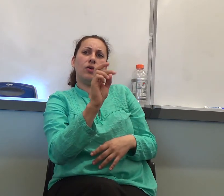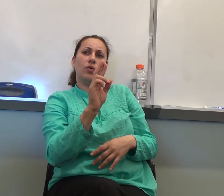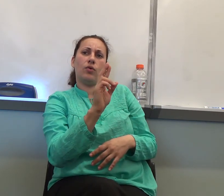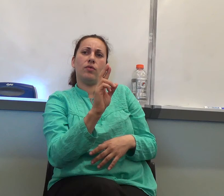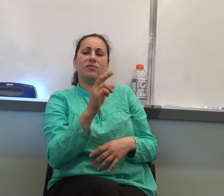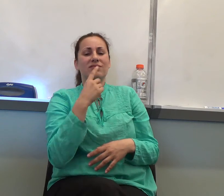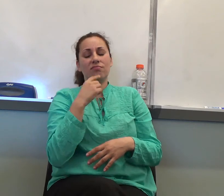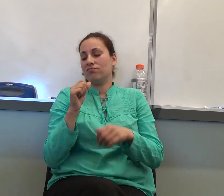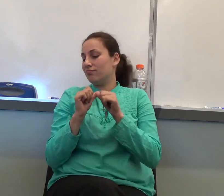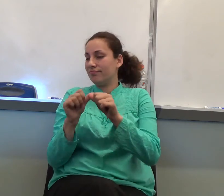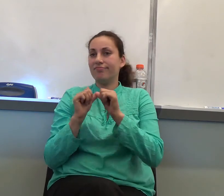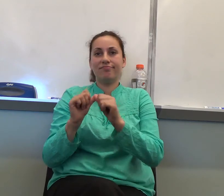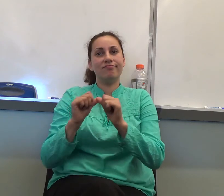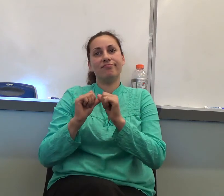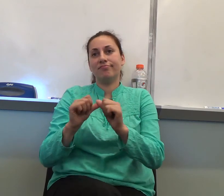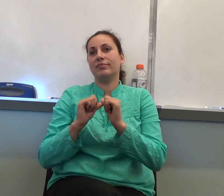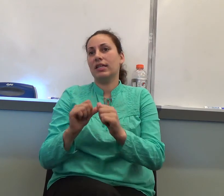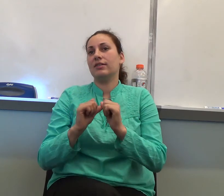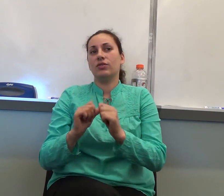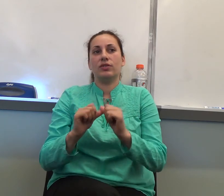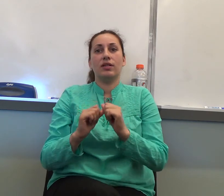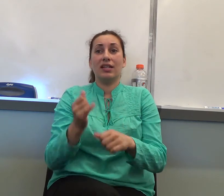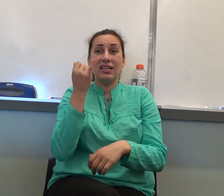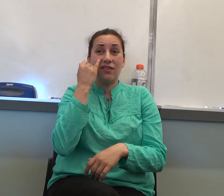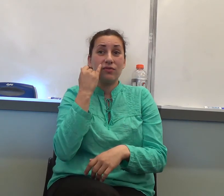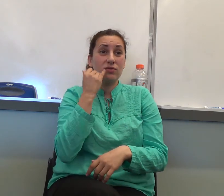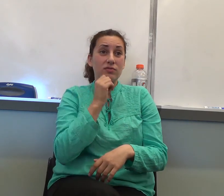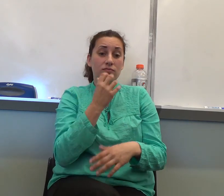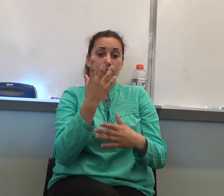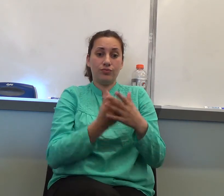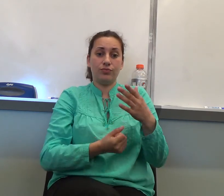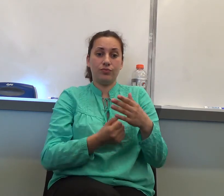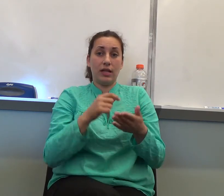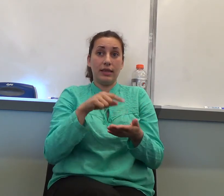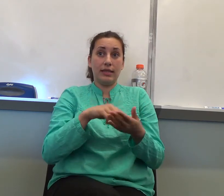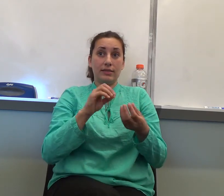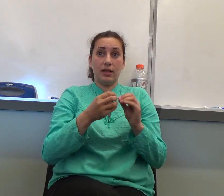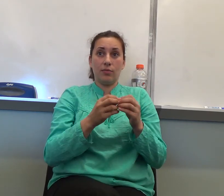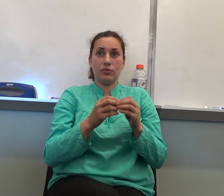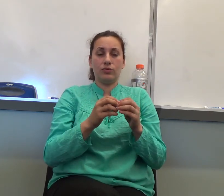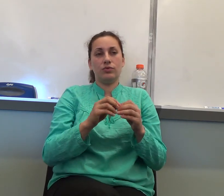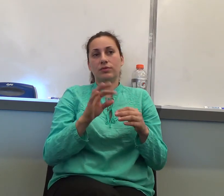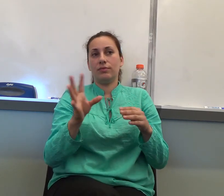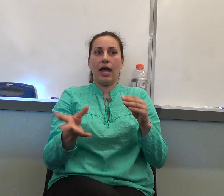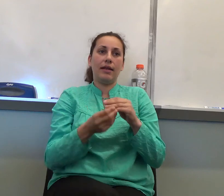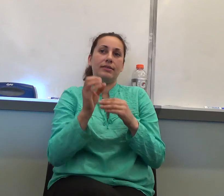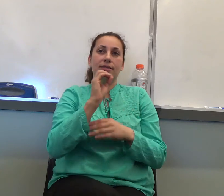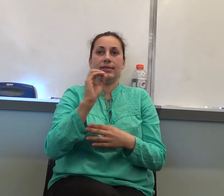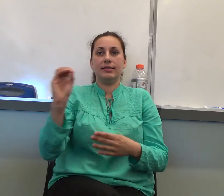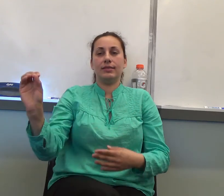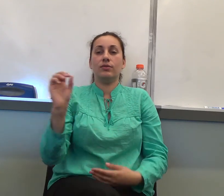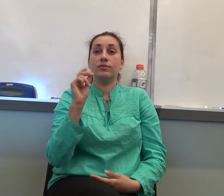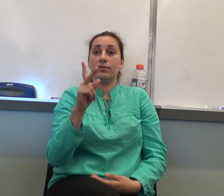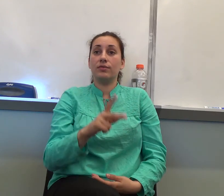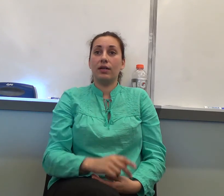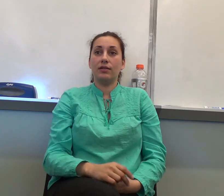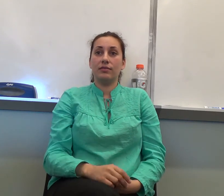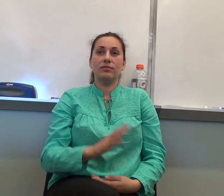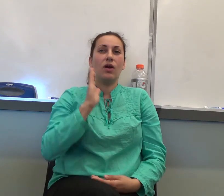just keeps going? We just keep going. Okay. If you run out of these kinds of numbers, you put zeros. It just keeps putting zeros? Yeah. Okay. So we'll do something like that.